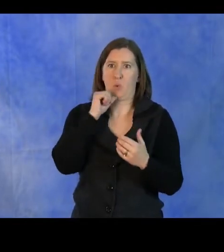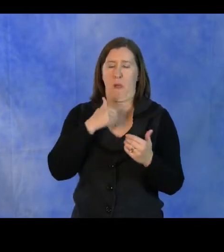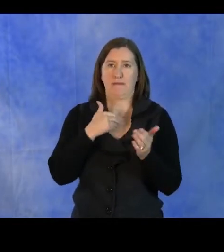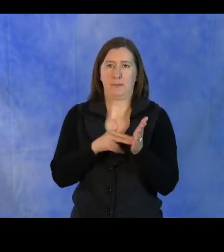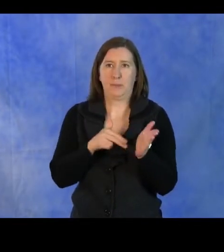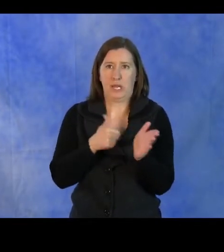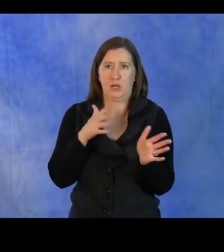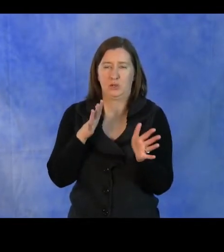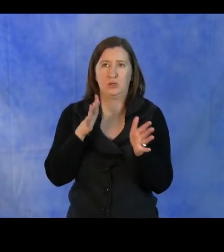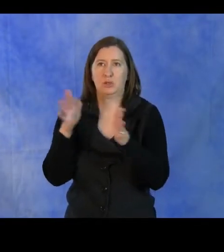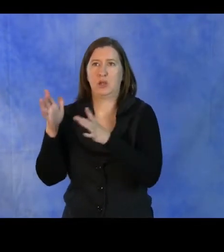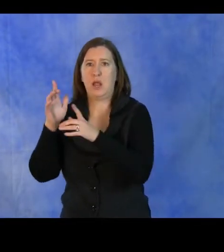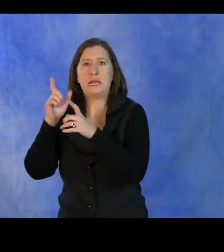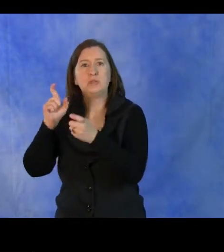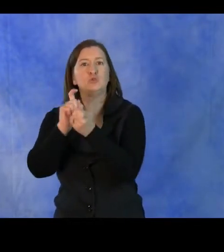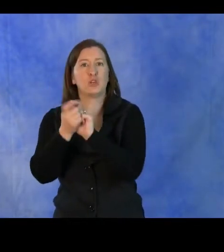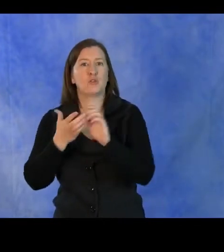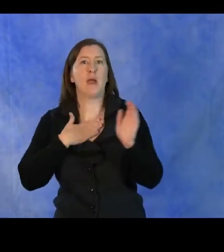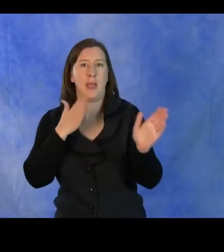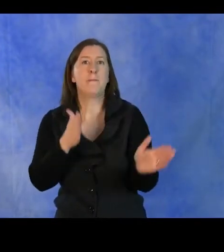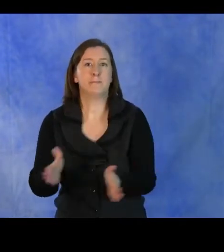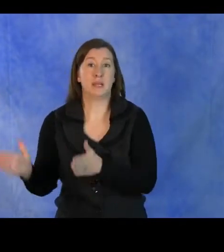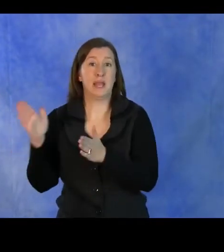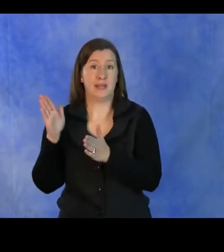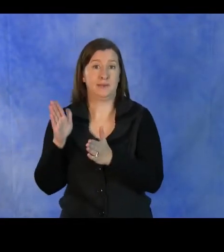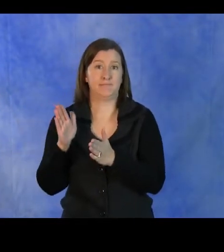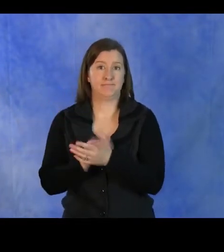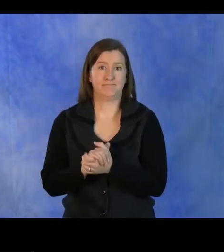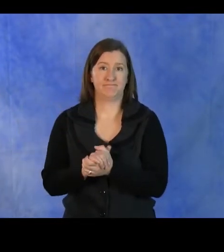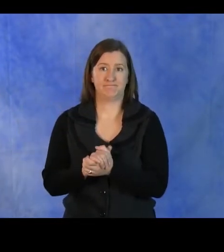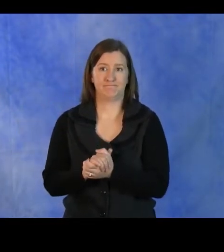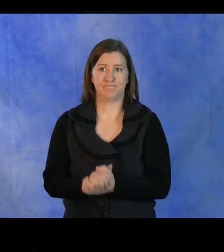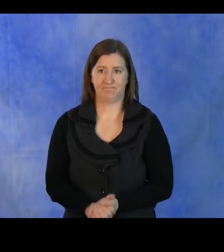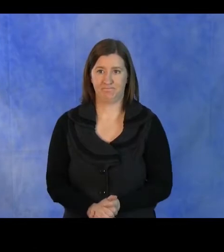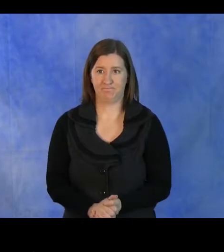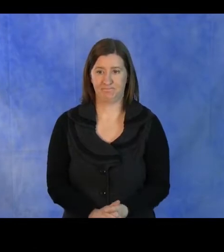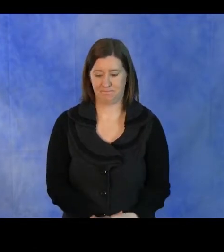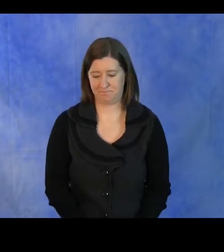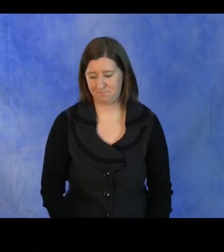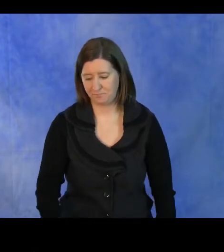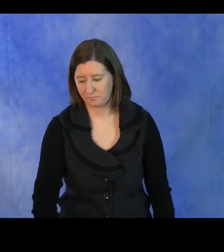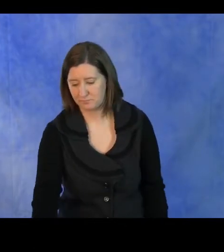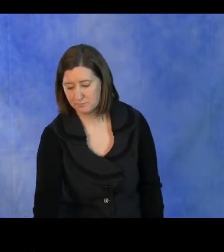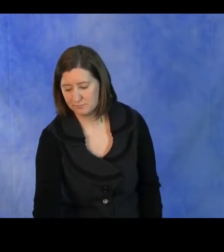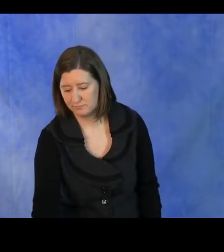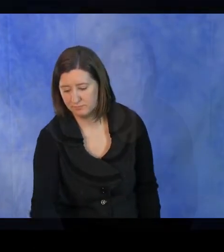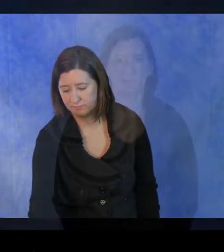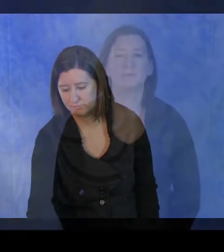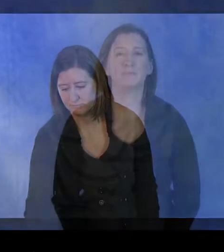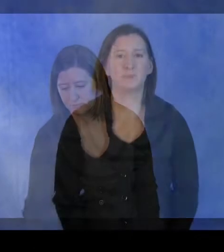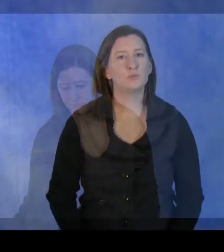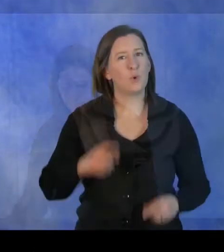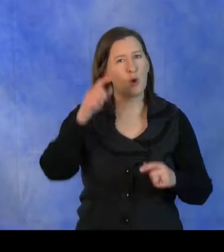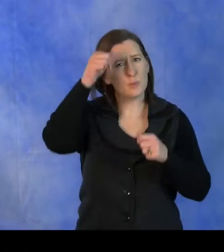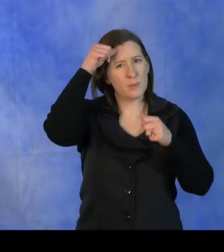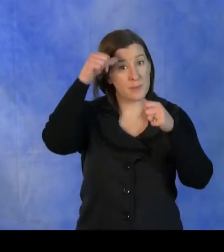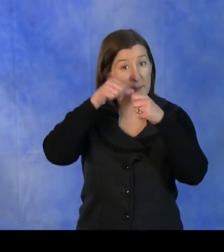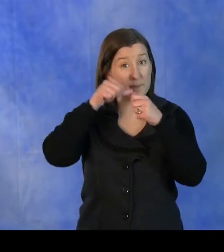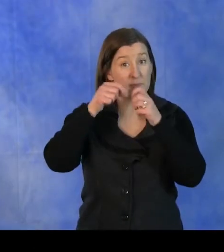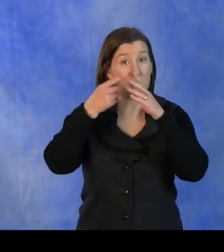out that new information. If I don't have butter, then how do I change my plan so that I can use what I have?